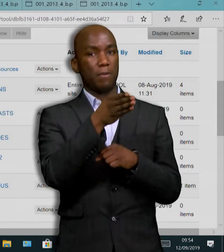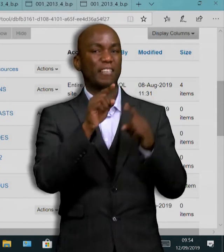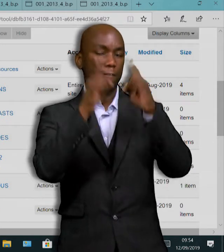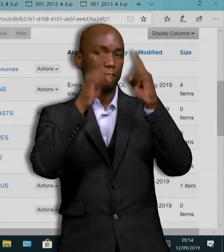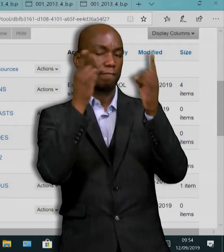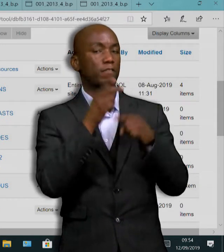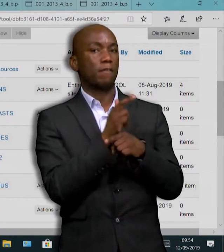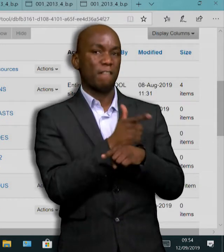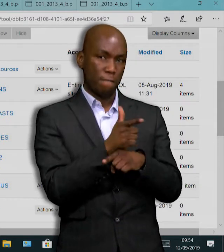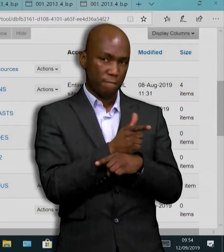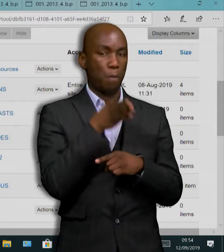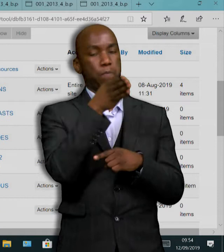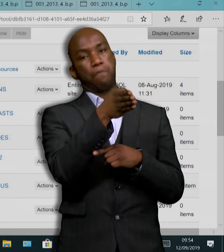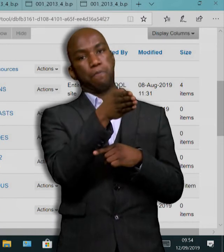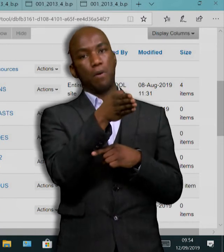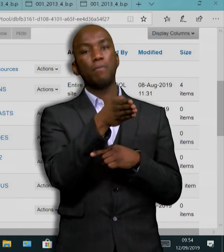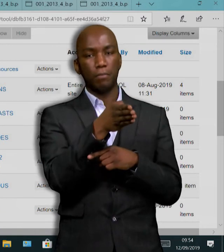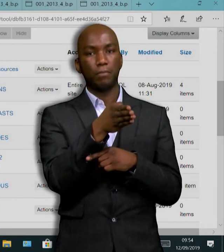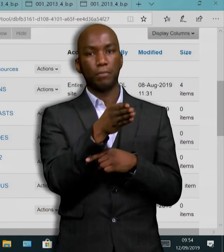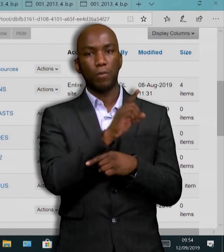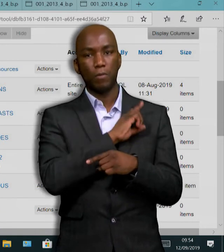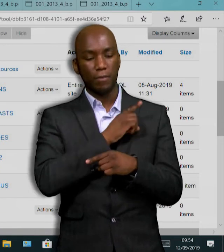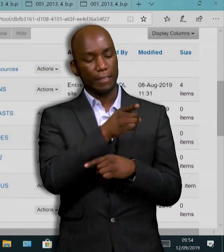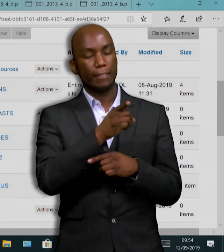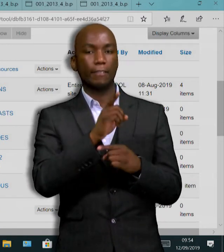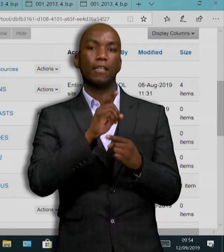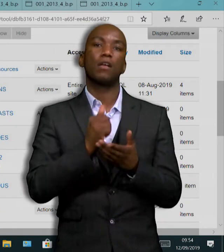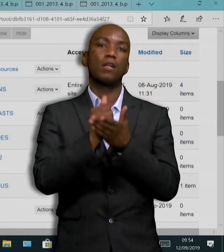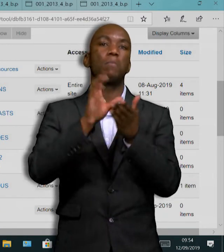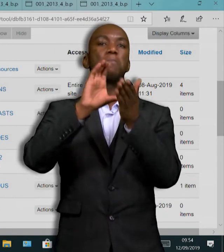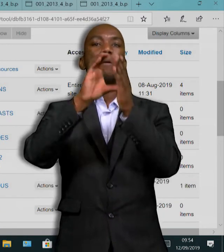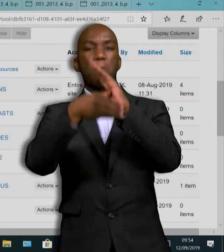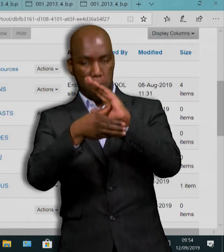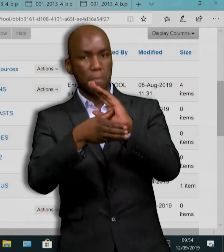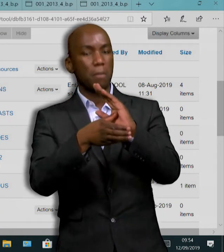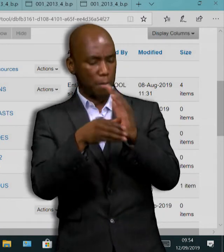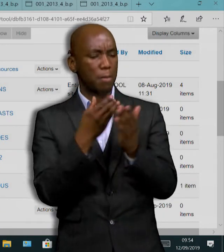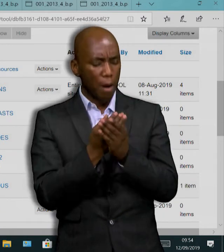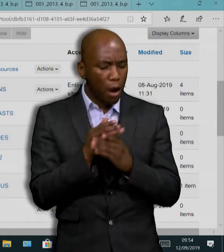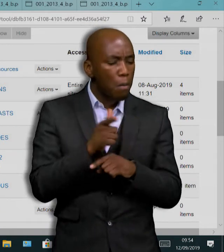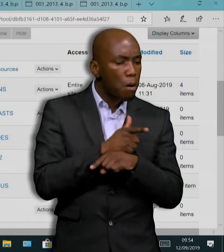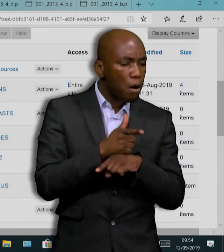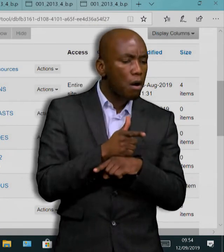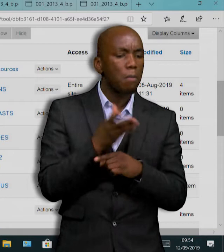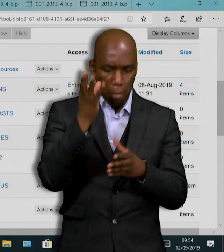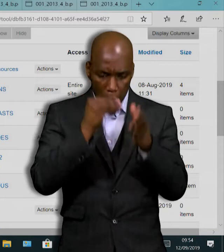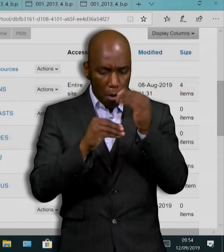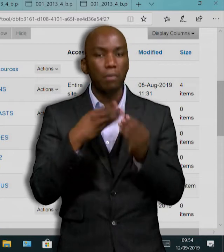available in different formats for students with different abilities and